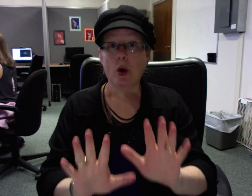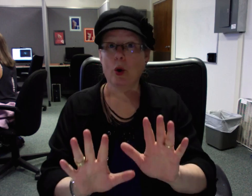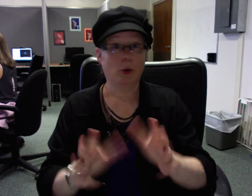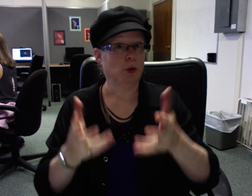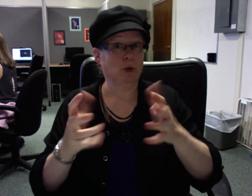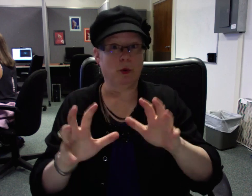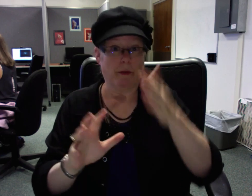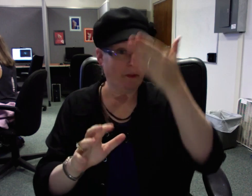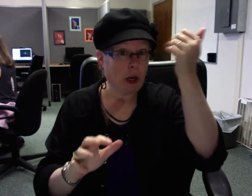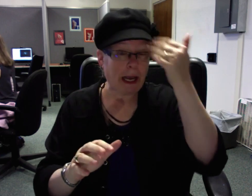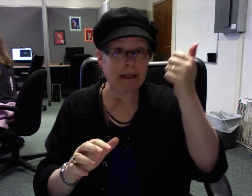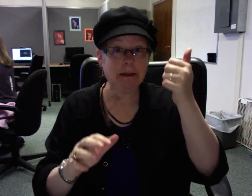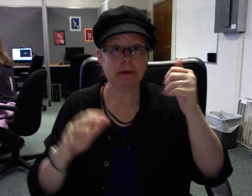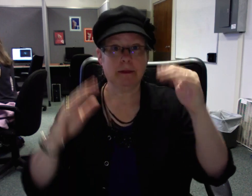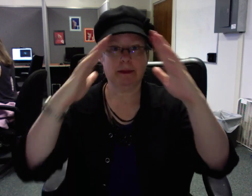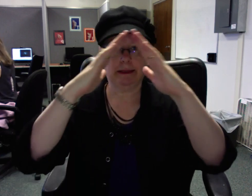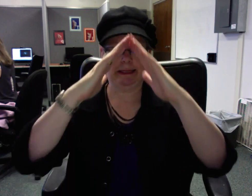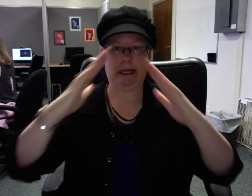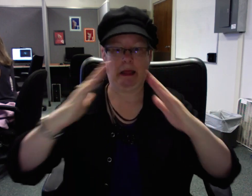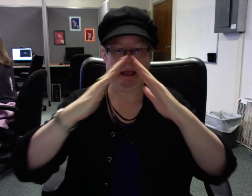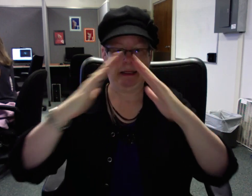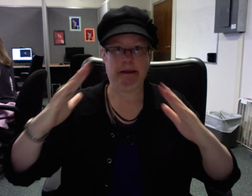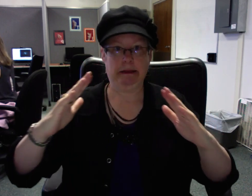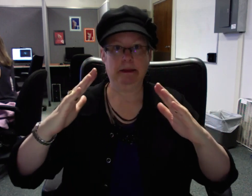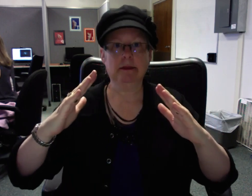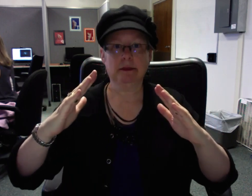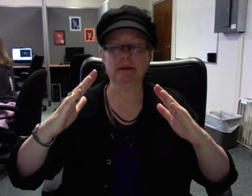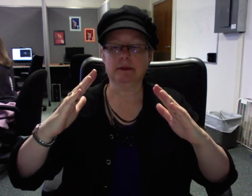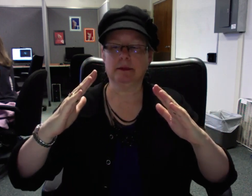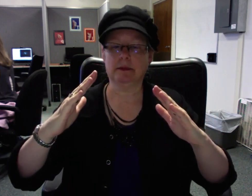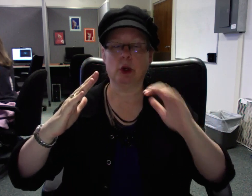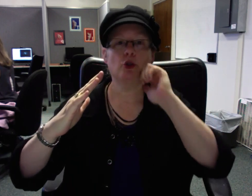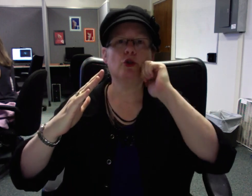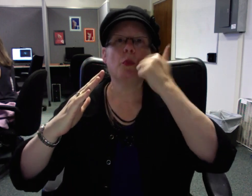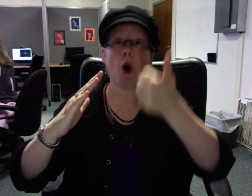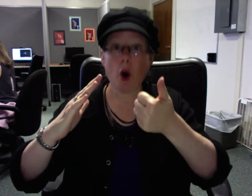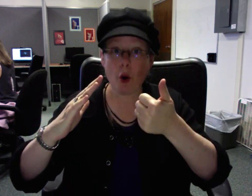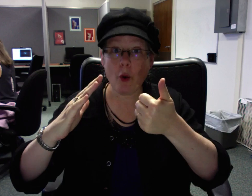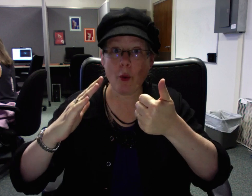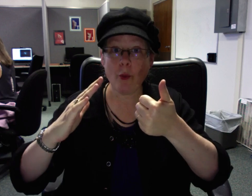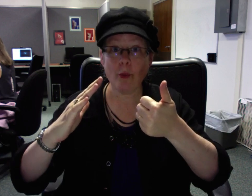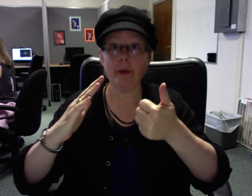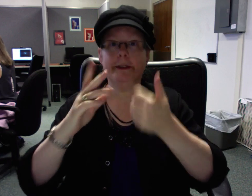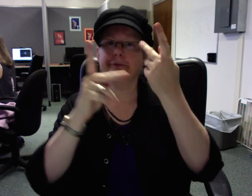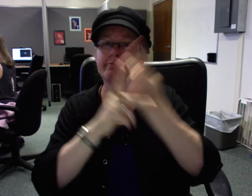Now, what do we do when we have one measurement in inches and one measurement in feet?